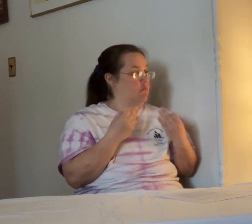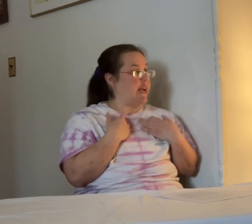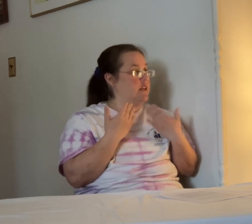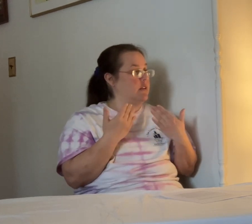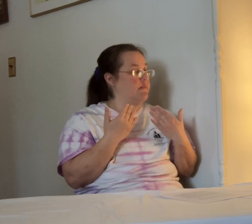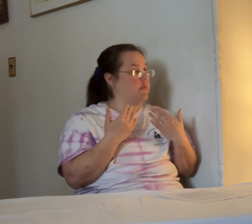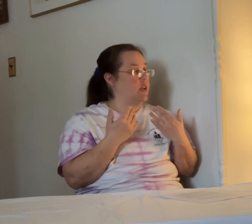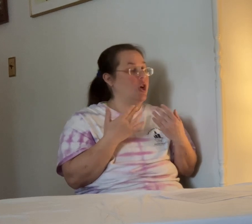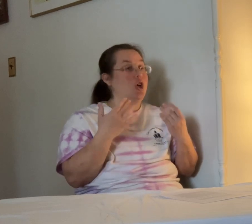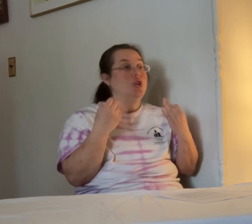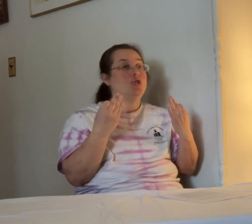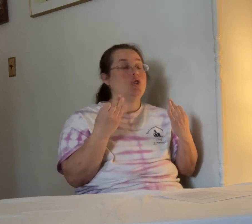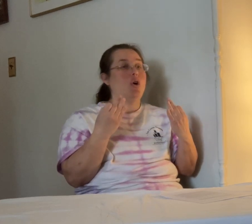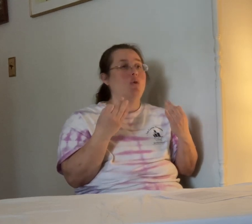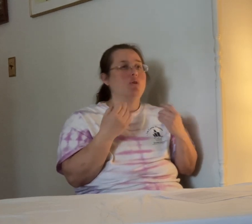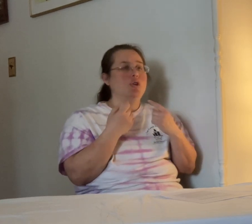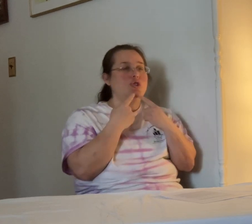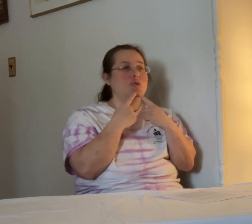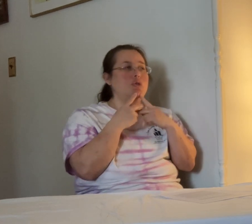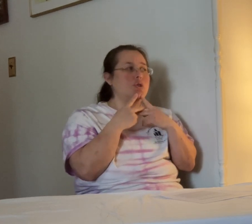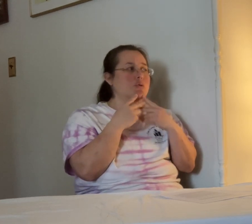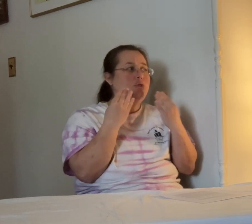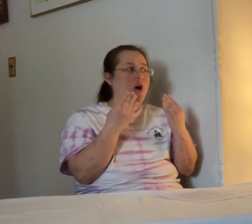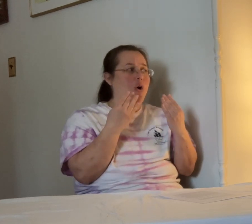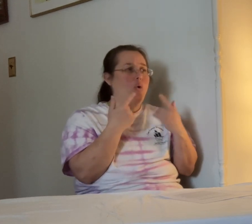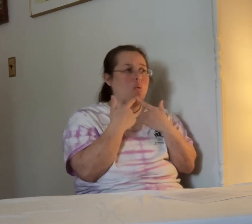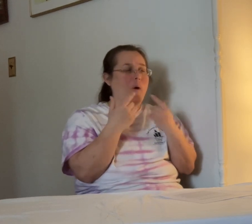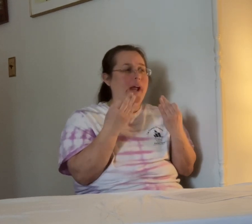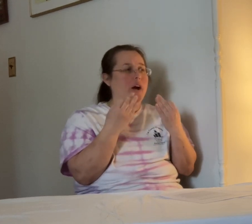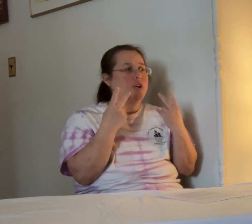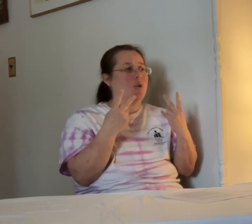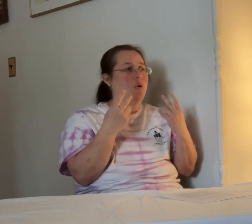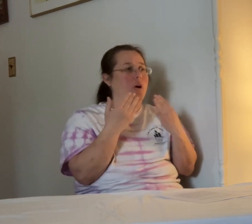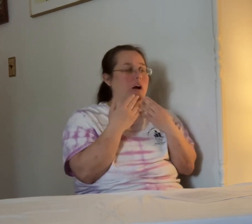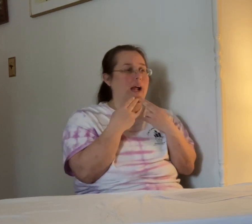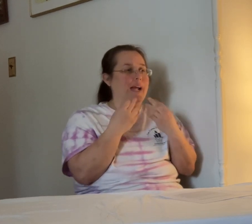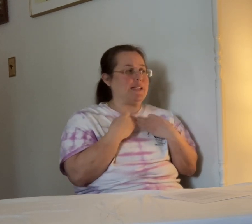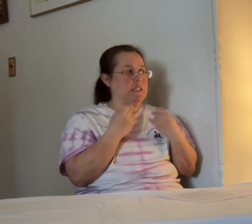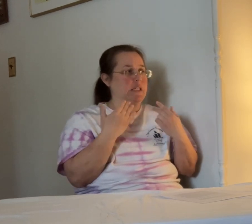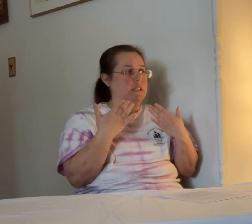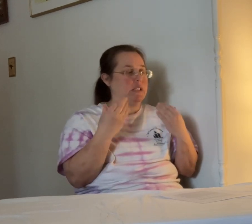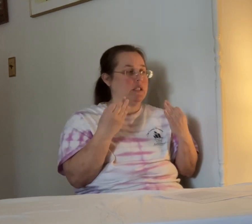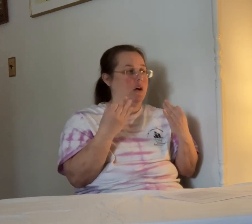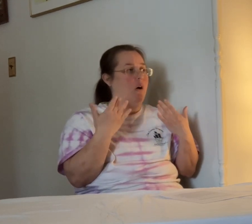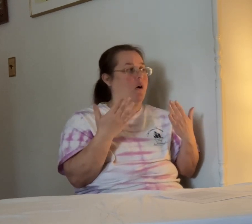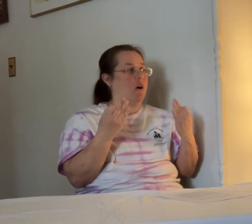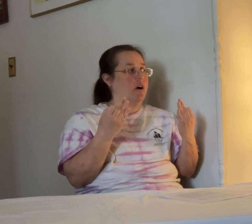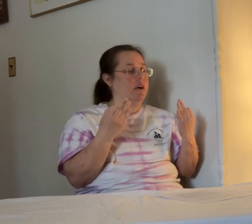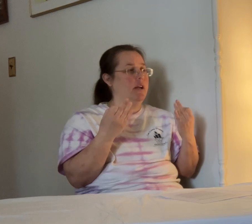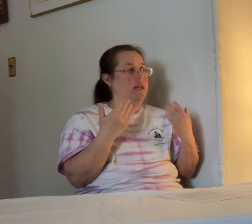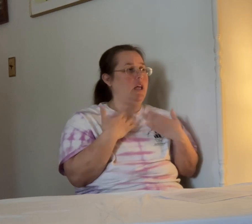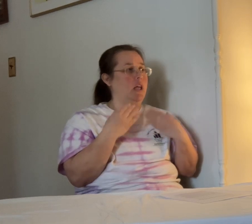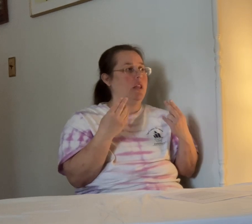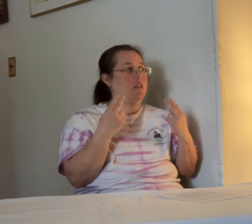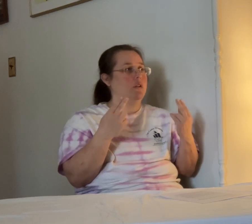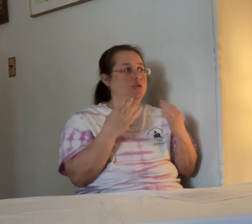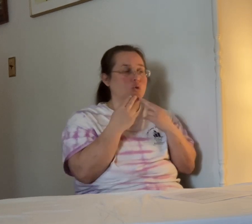right? So, do you know where your exits are in the